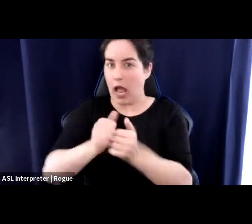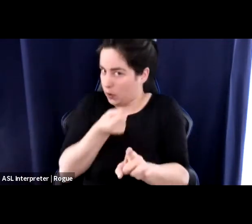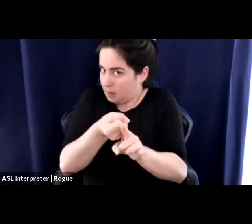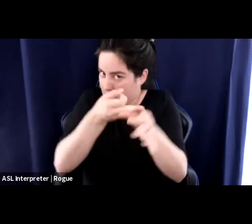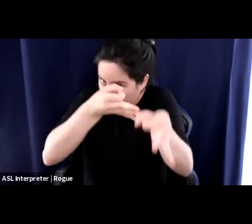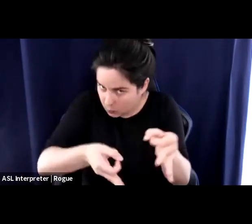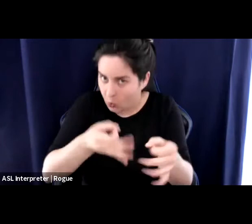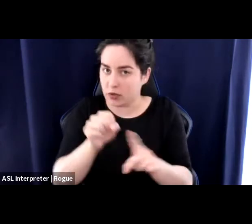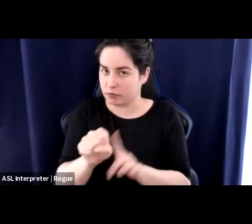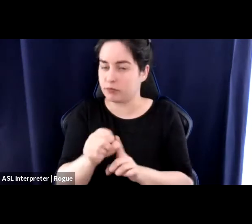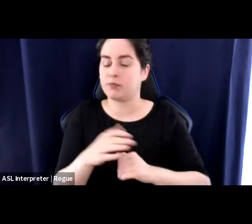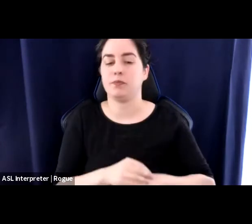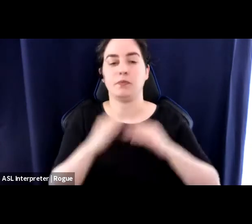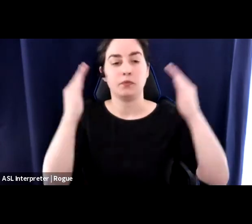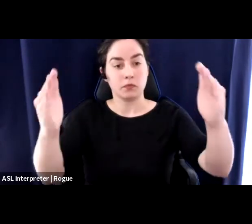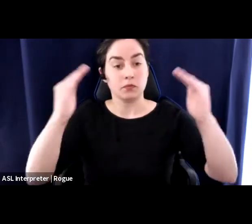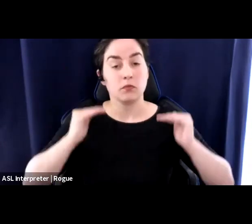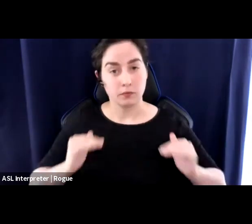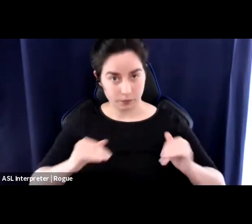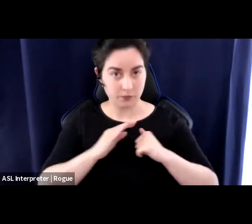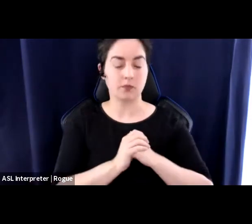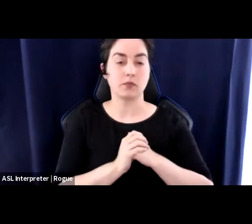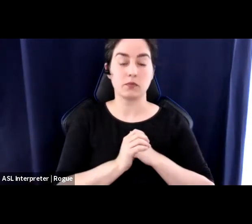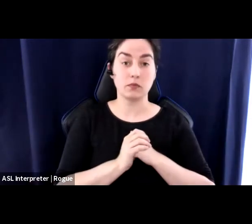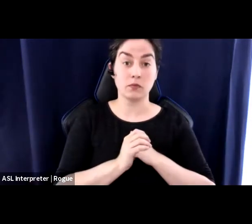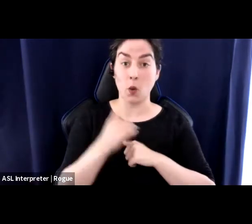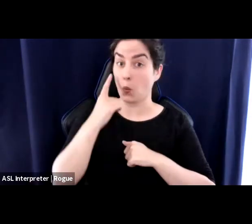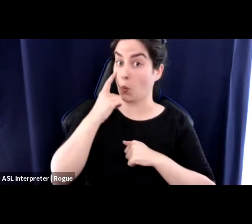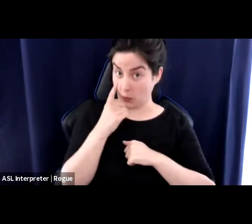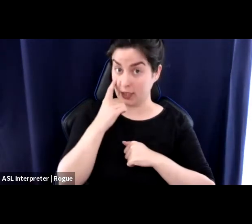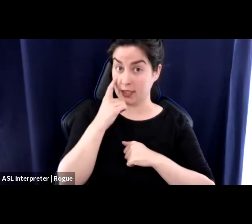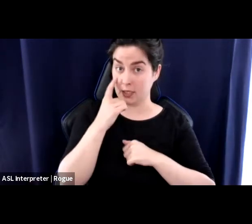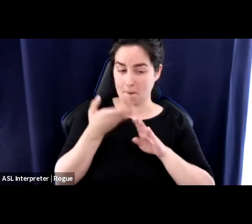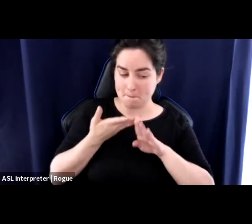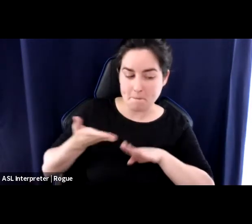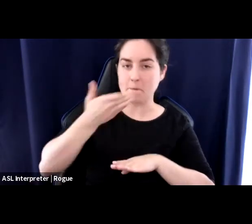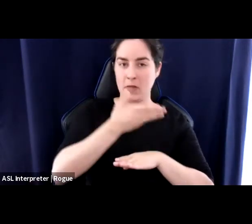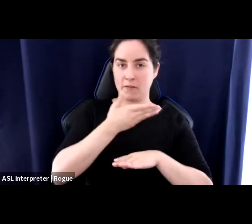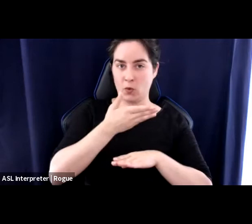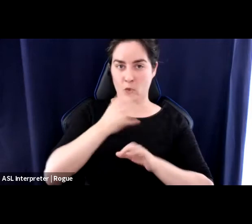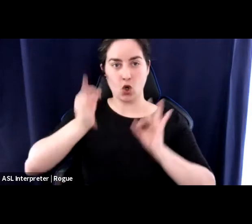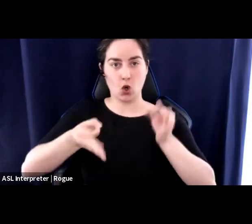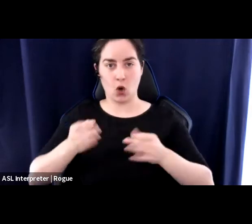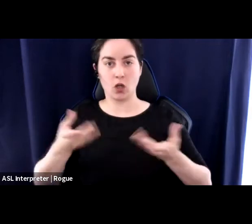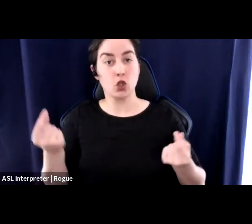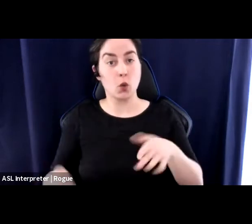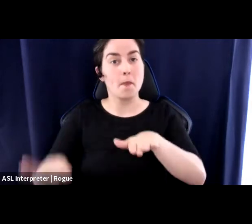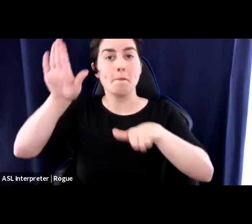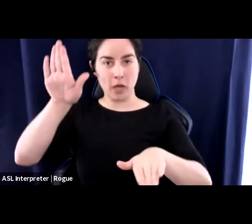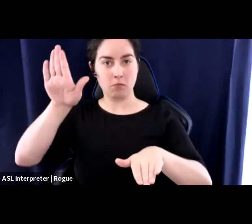that witnesses who testify before the courts are usually asked to swear an oath or declare that they will tell the